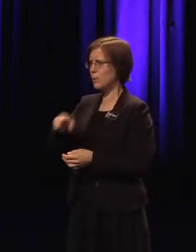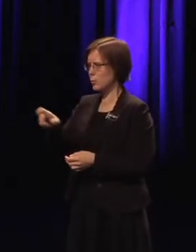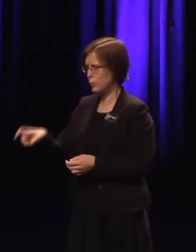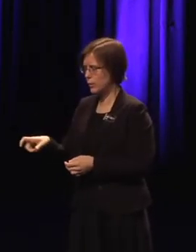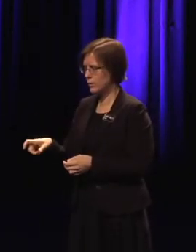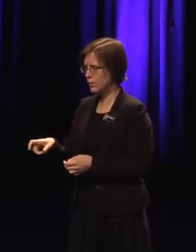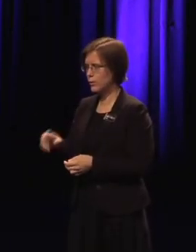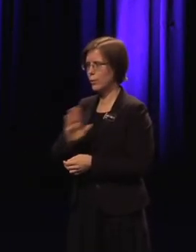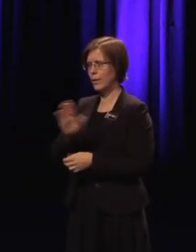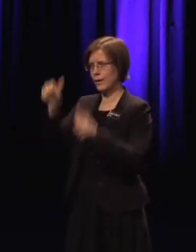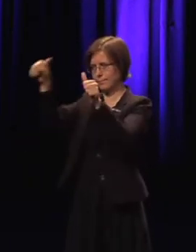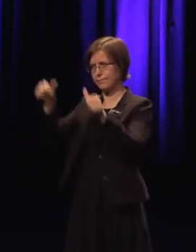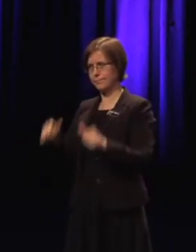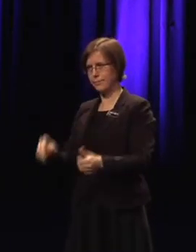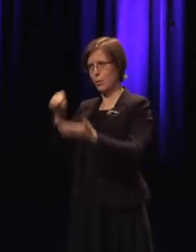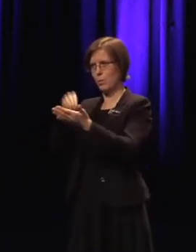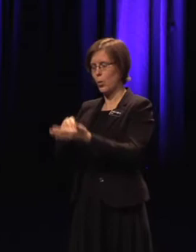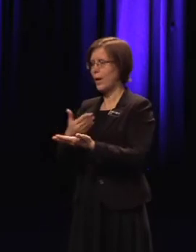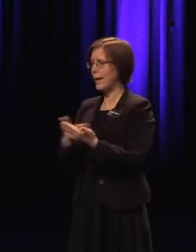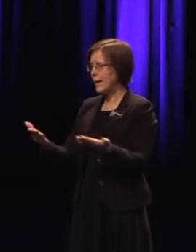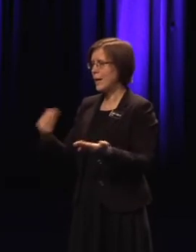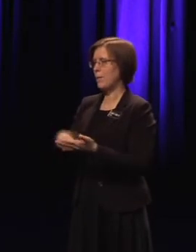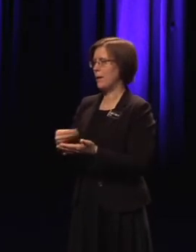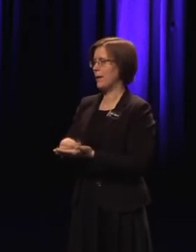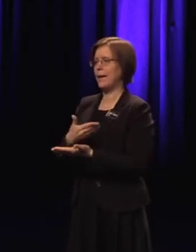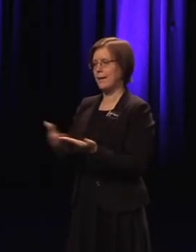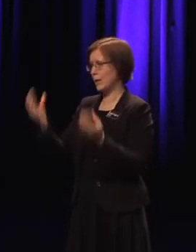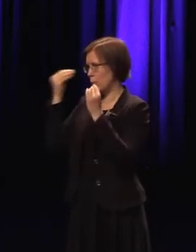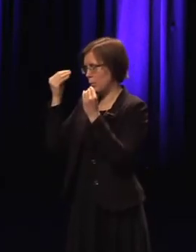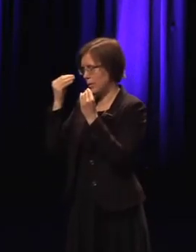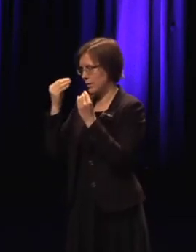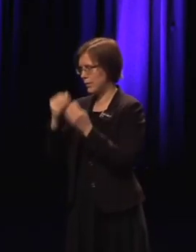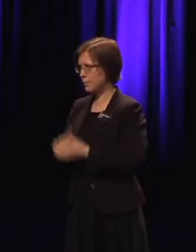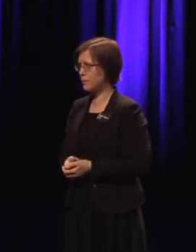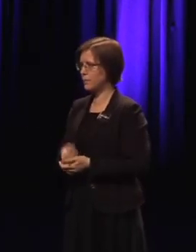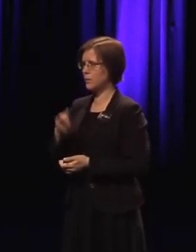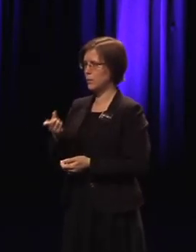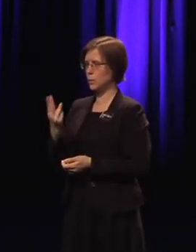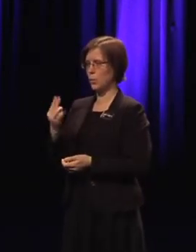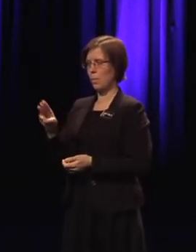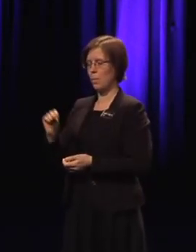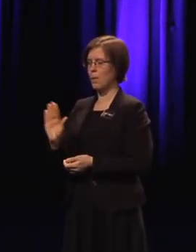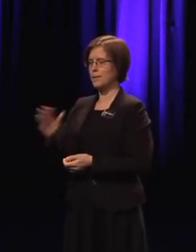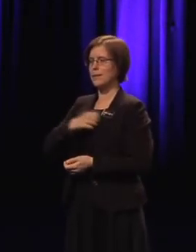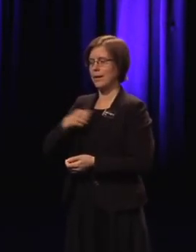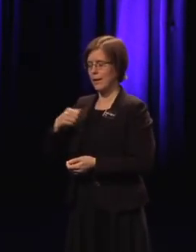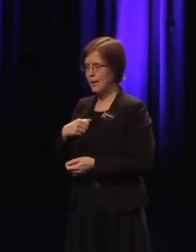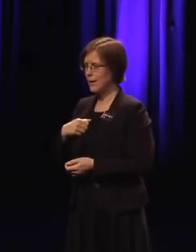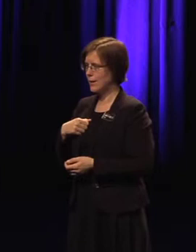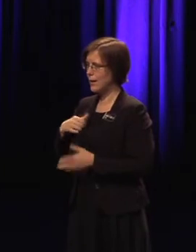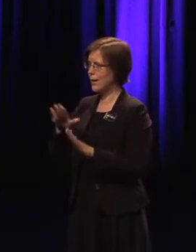read, "No money, no education." The Zuma government then caved in and announced